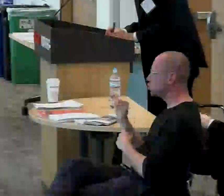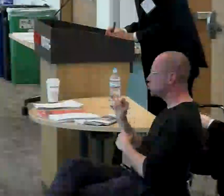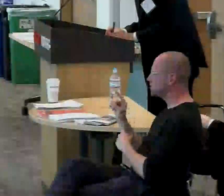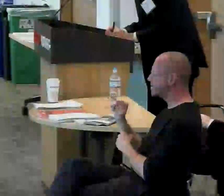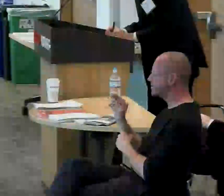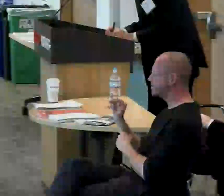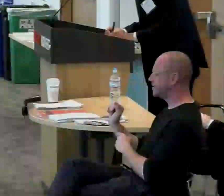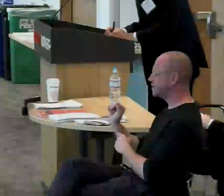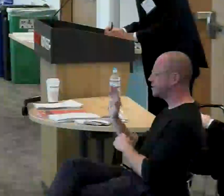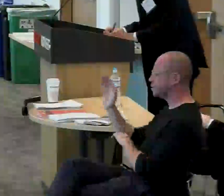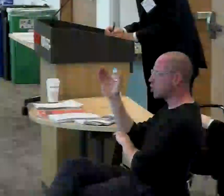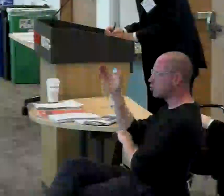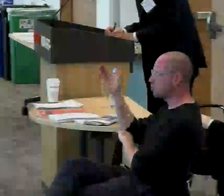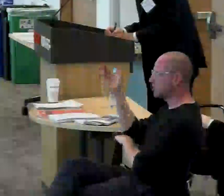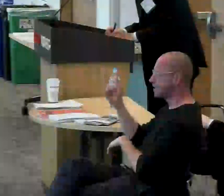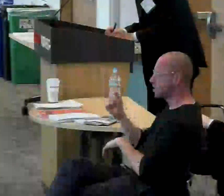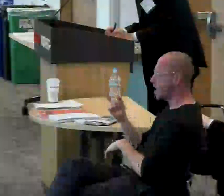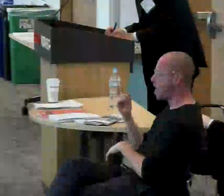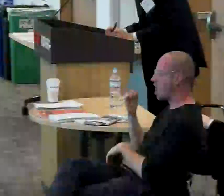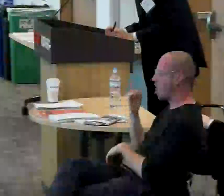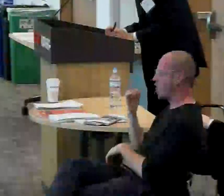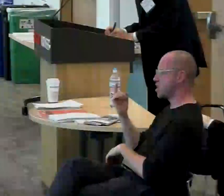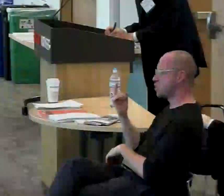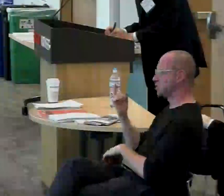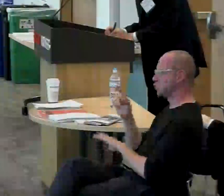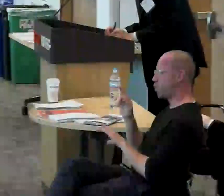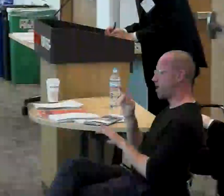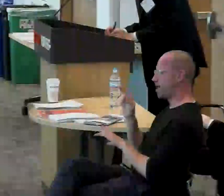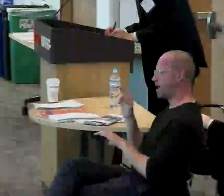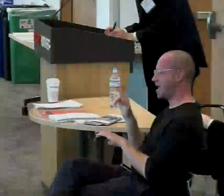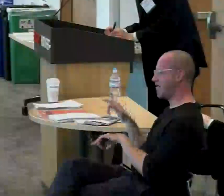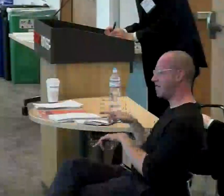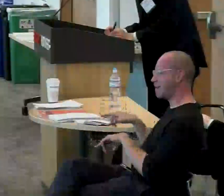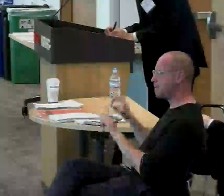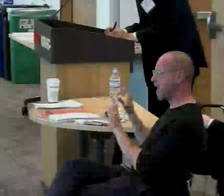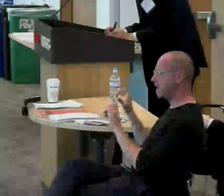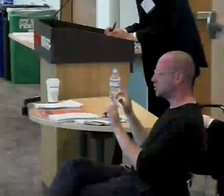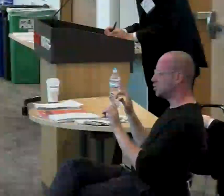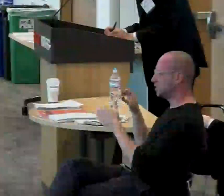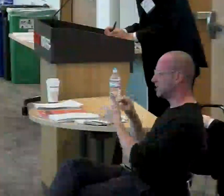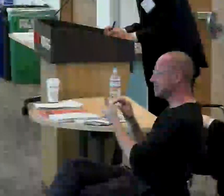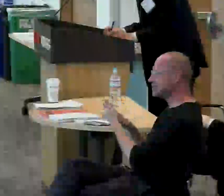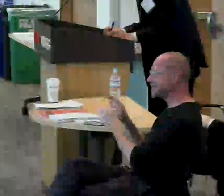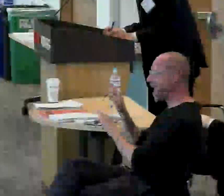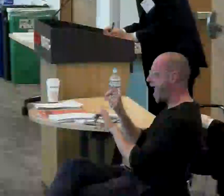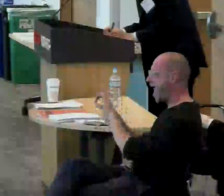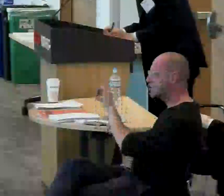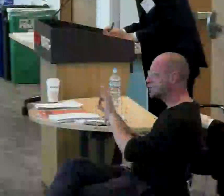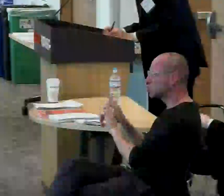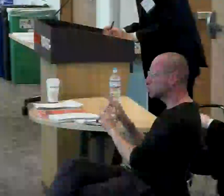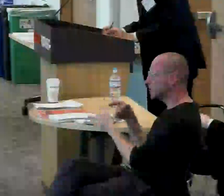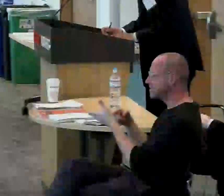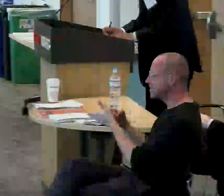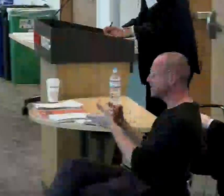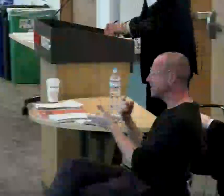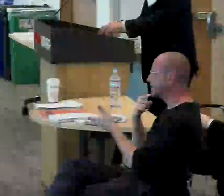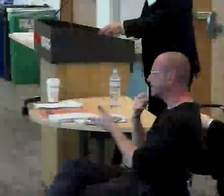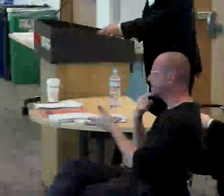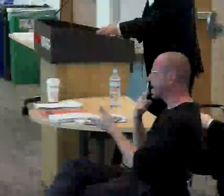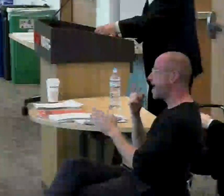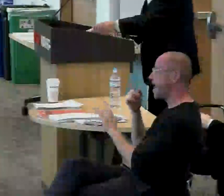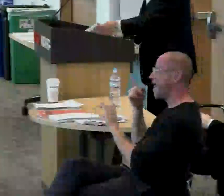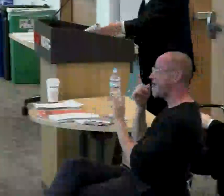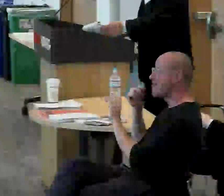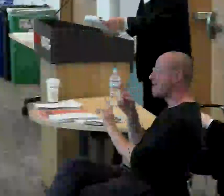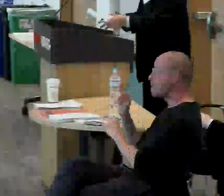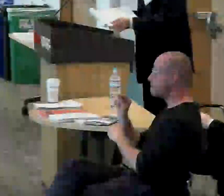presentation. There was one asterisk in one of the pages that I think it read something to the effect, the mission is currently being